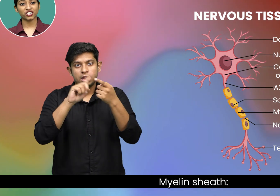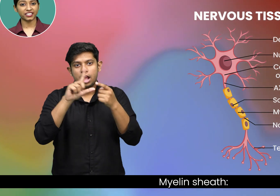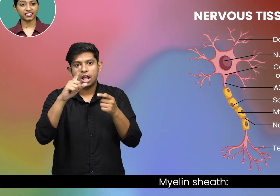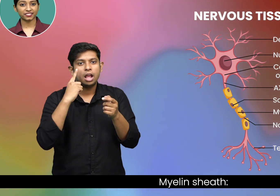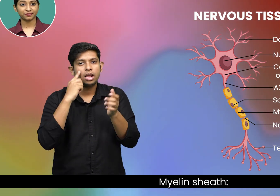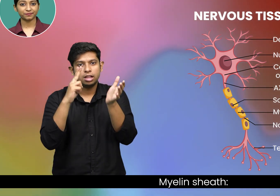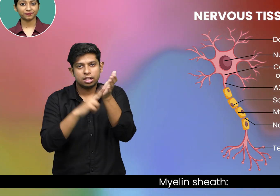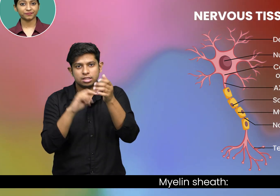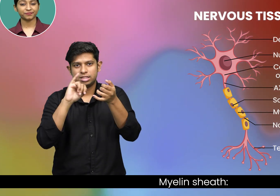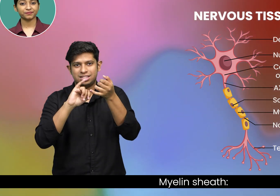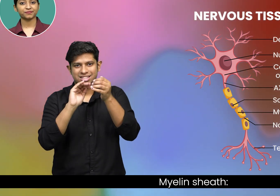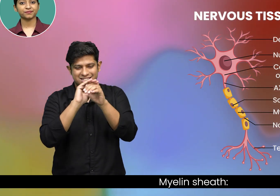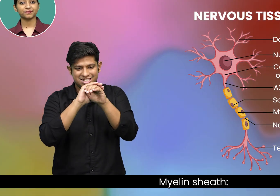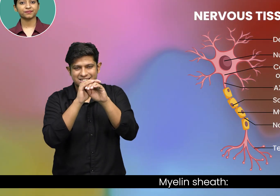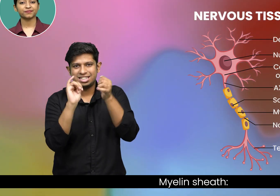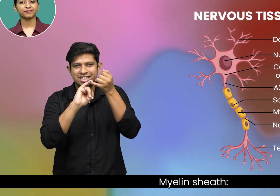Myelin sheath